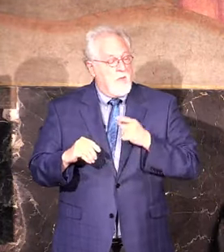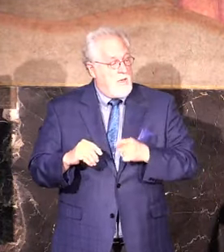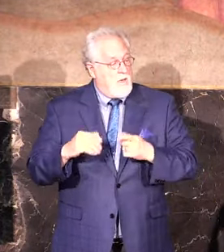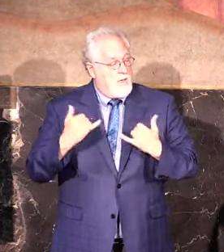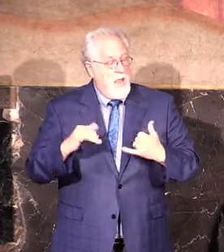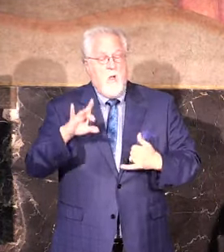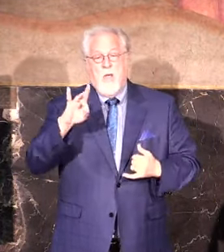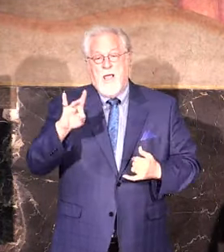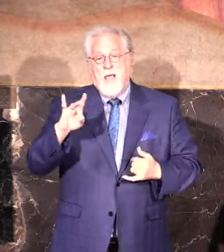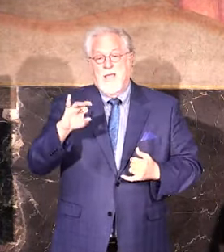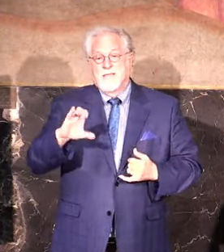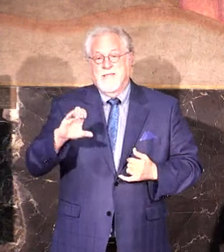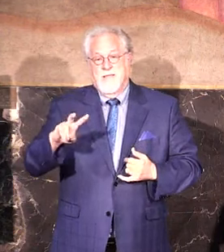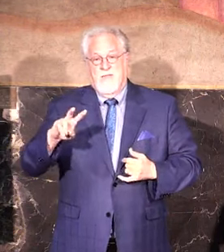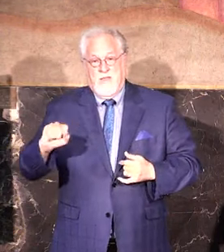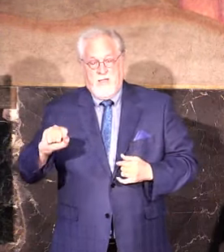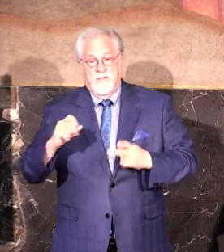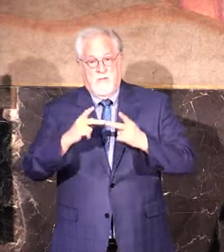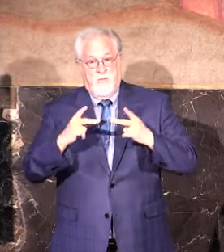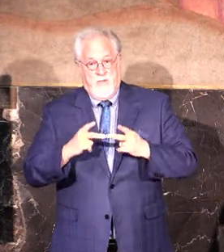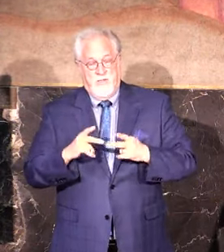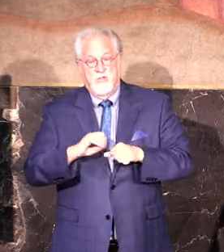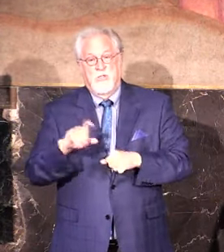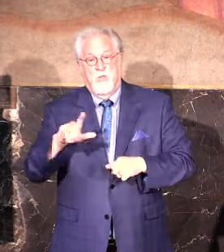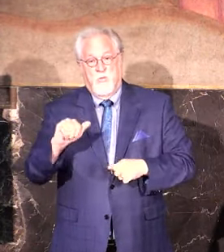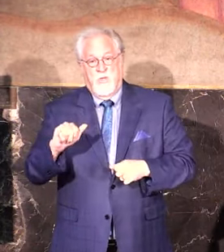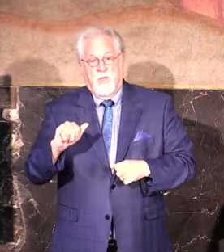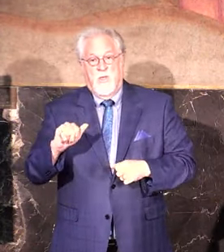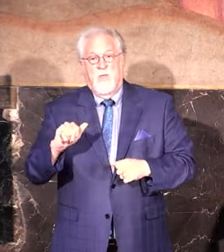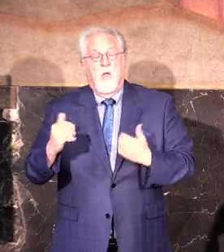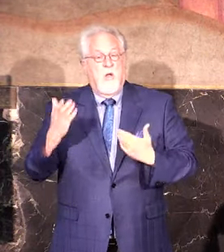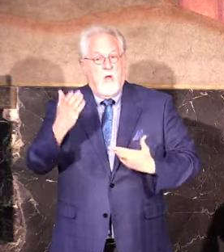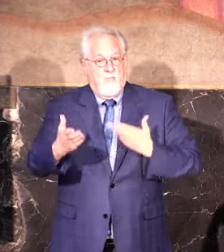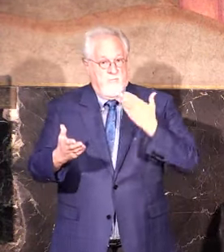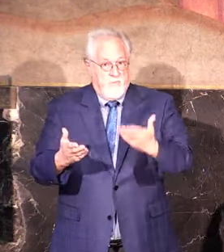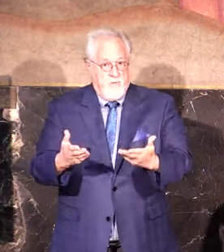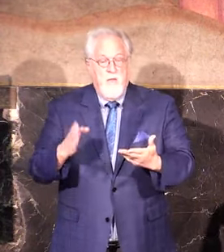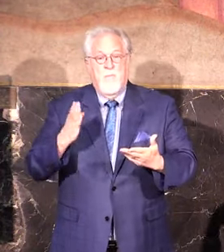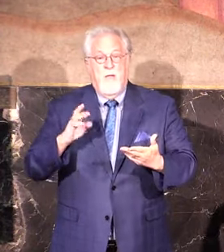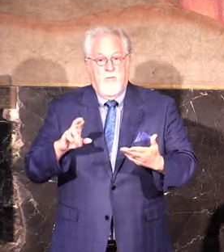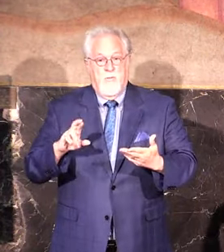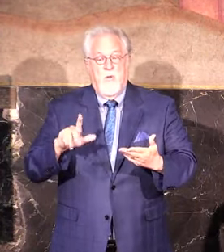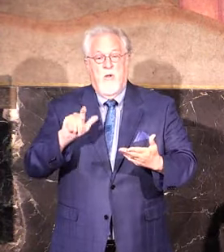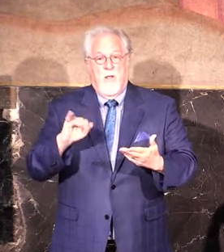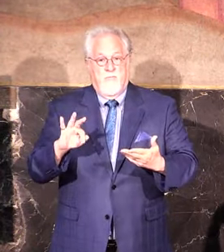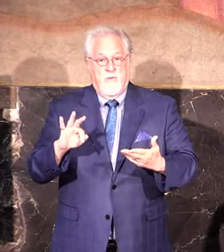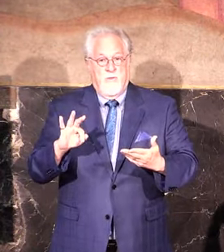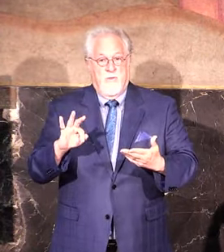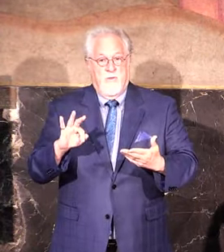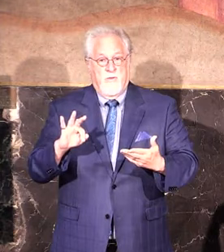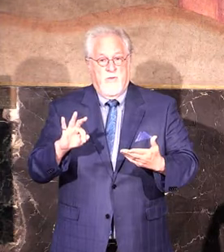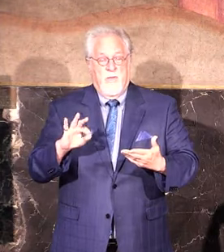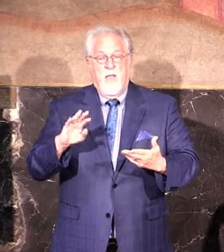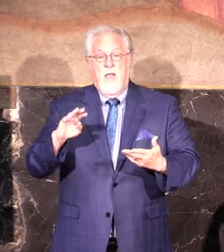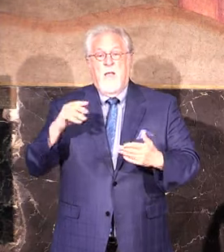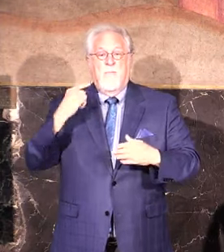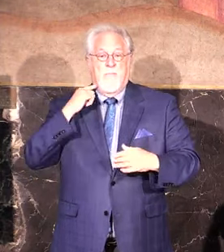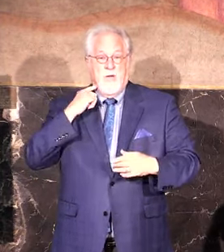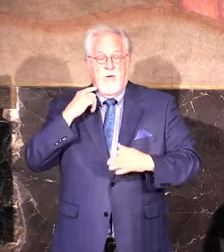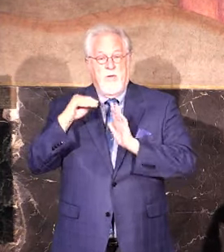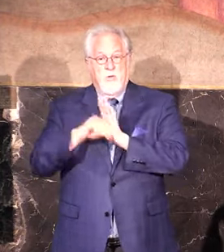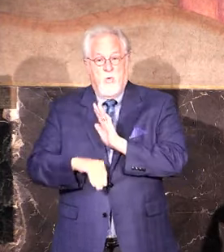now 8 CVS locations in Louisiana offering this service: Baton Rouge, Lafayette, Metairie, New